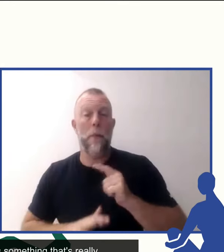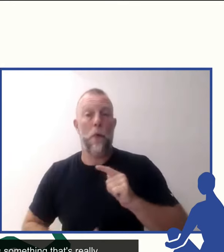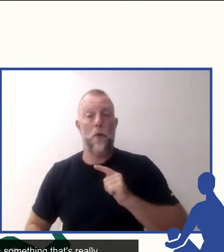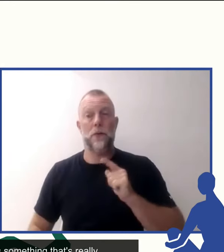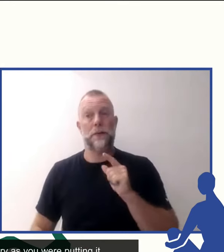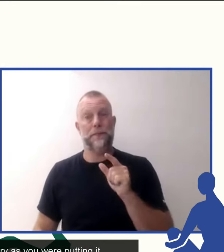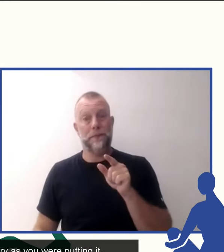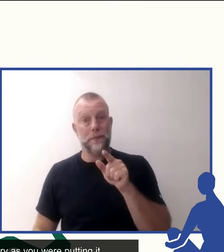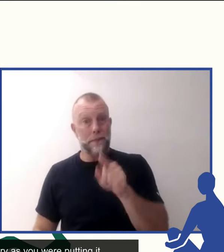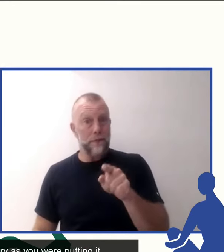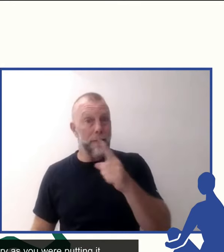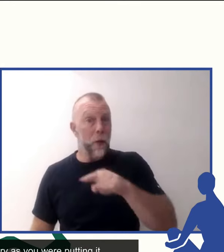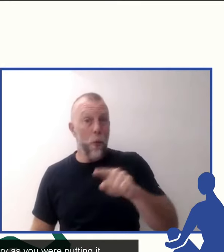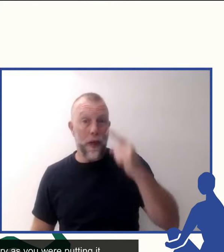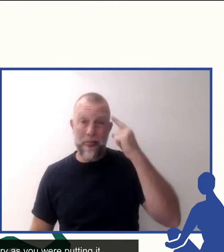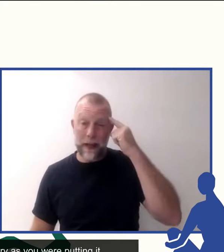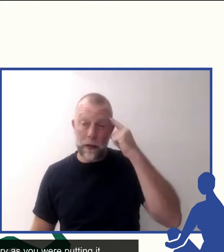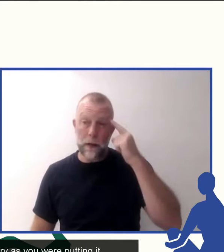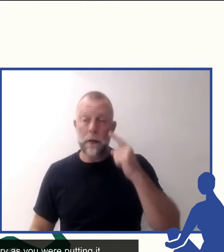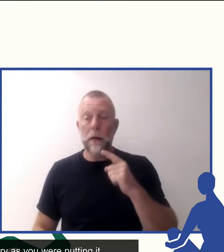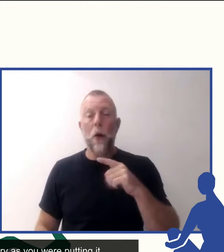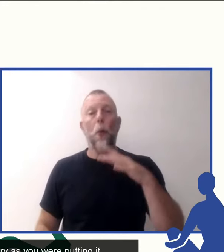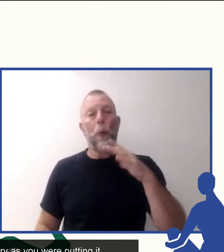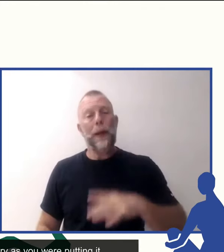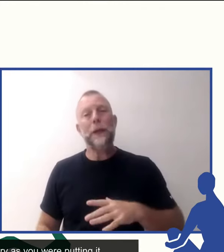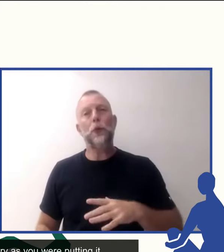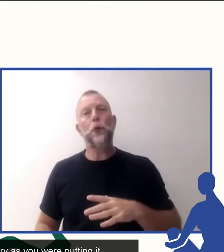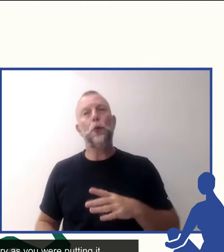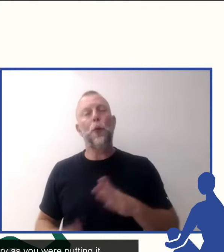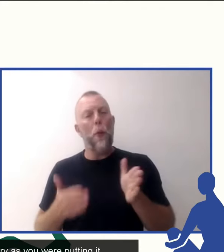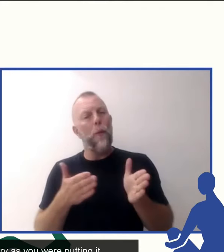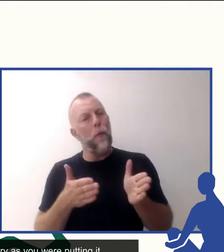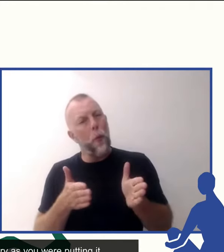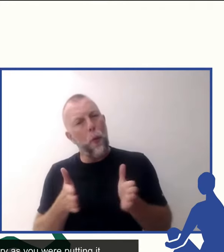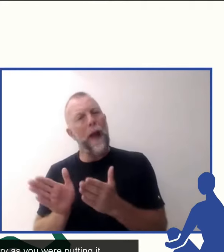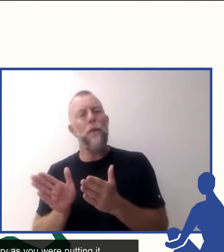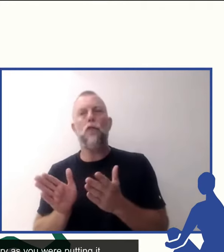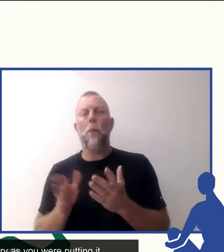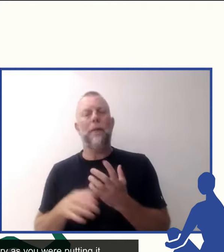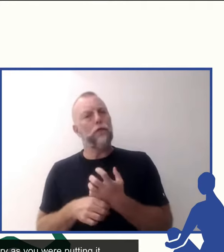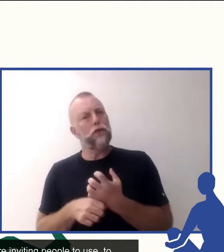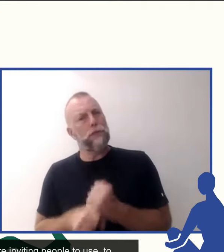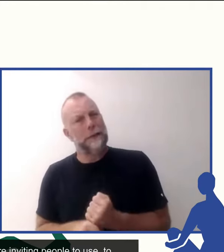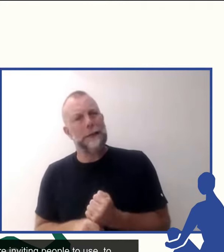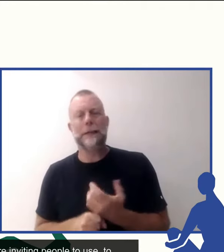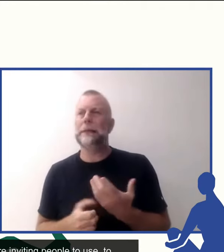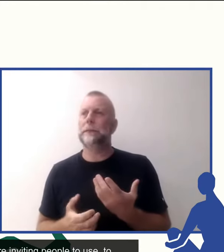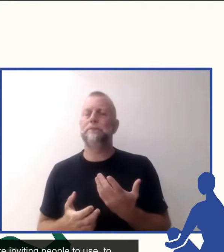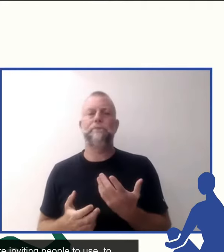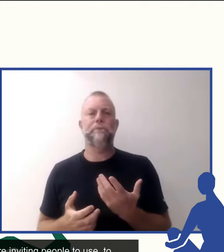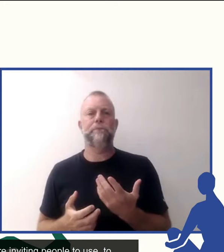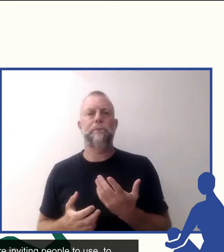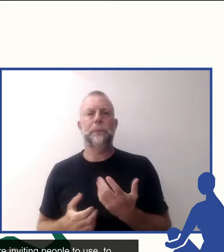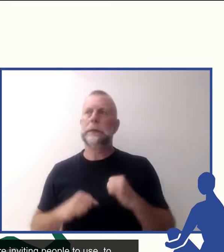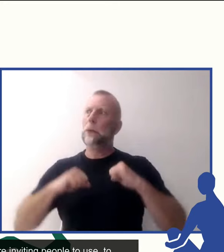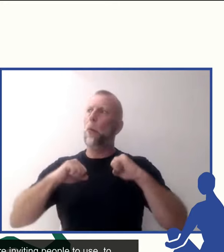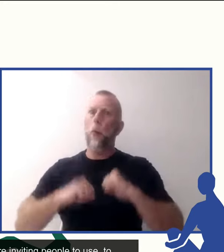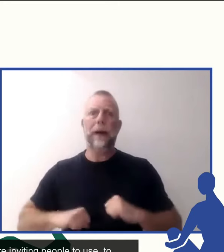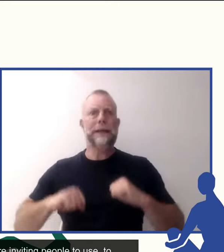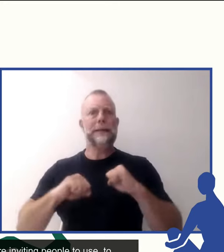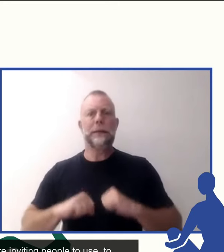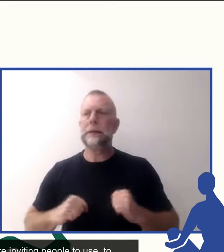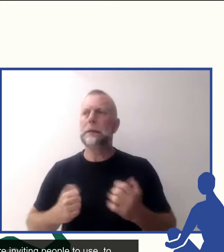think, are inviting people to do is to move away from this frustrating, you know, sitting in the waiting room